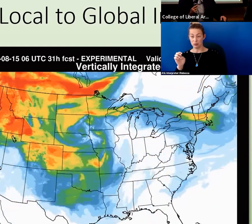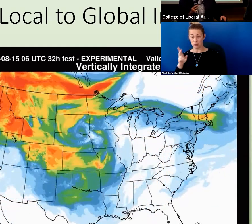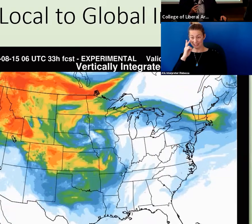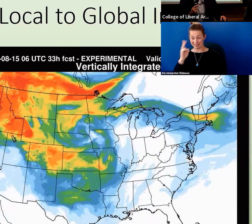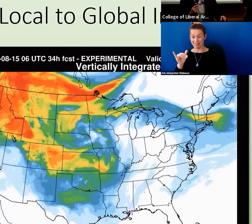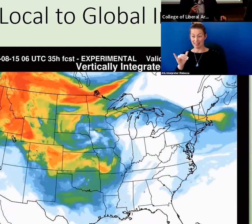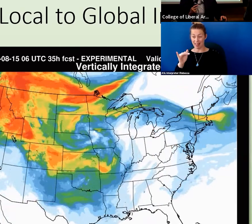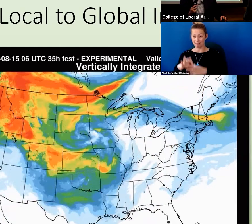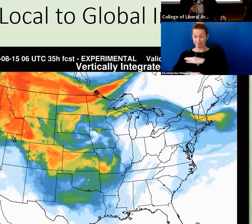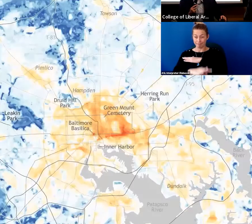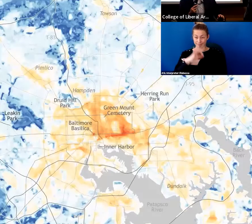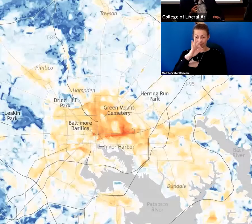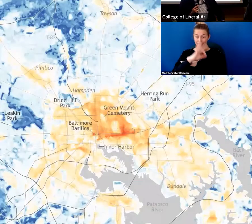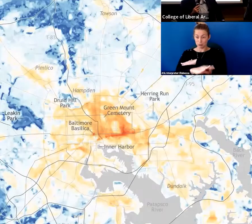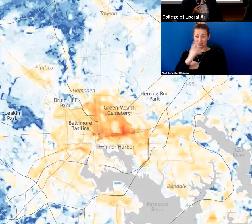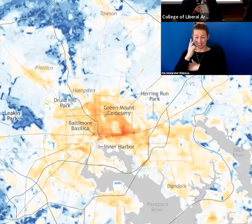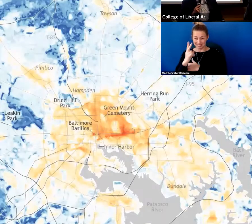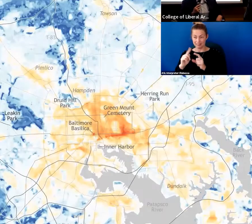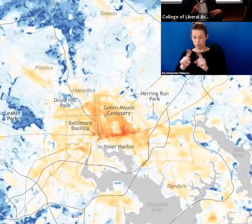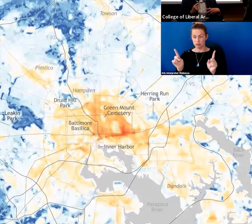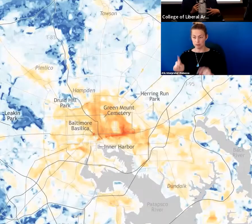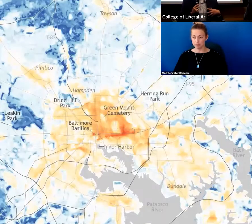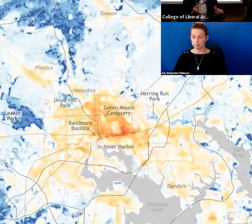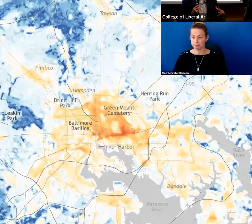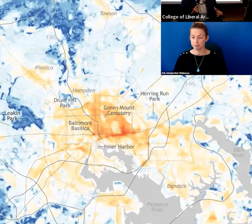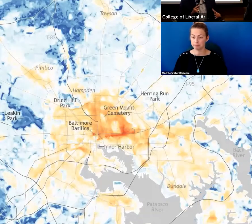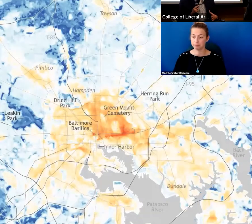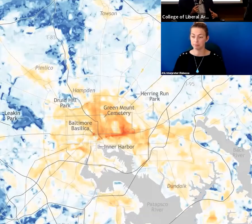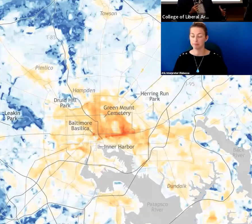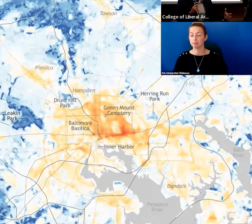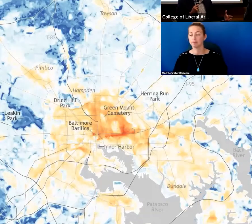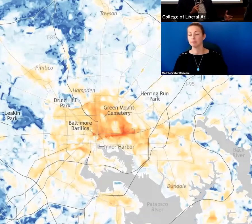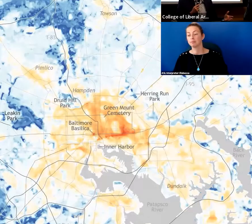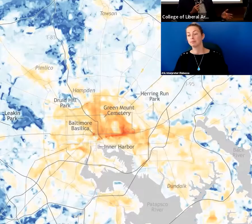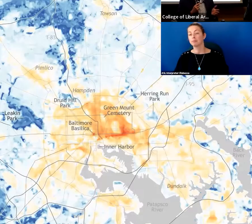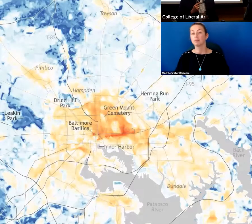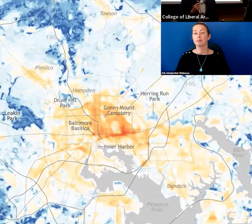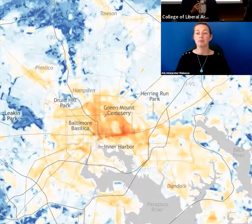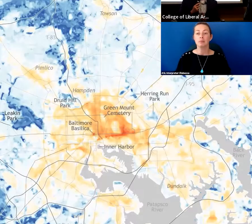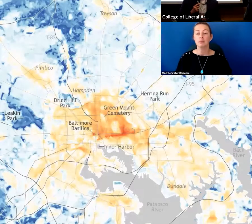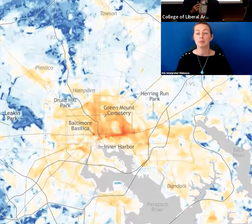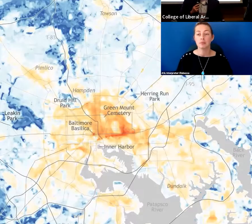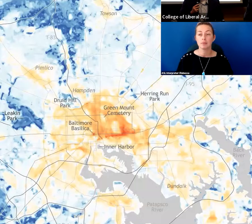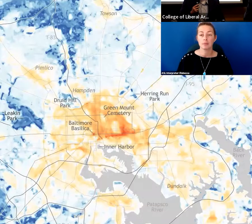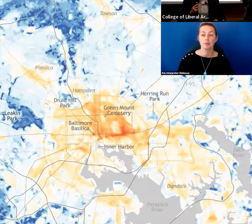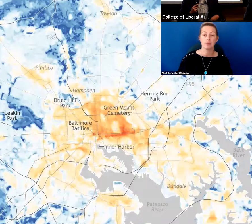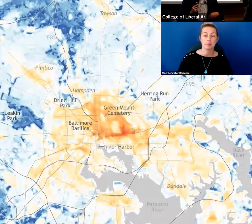That emanation that you see on the right hand side. So I was tasked with talking about the issue of climate change, but also the aspect of pollution. I